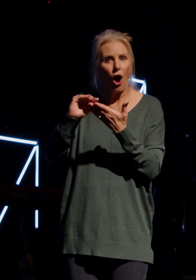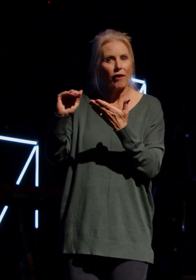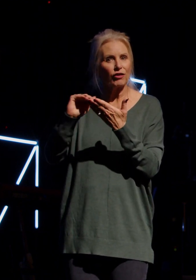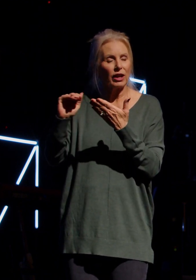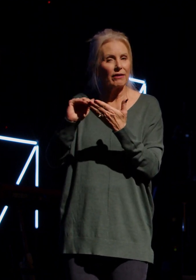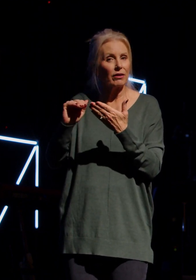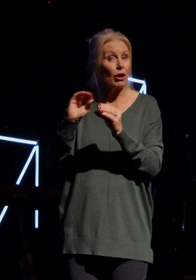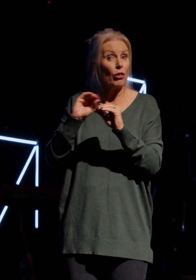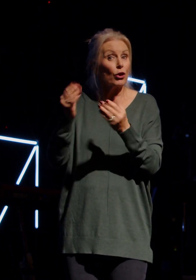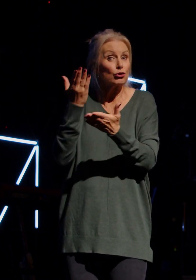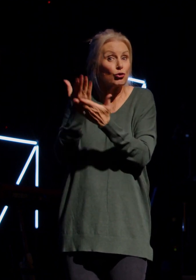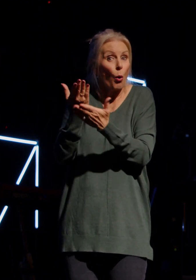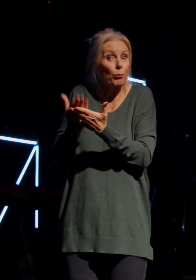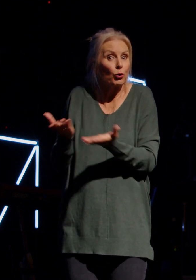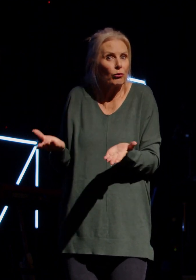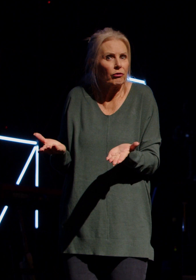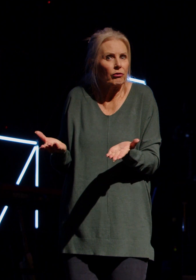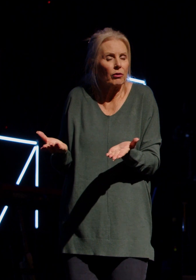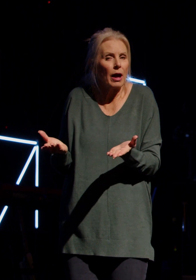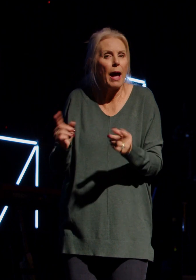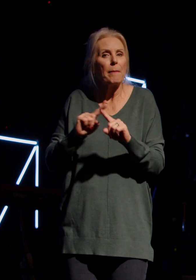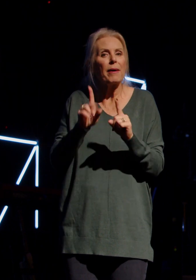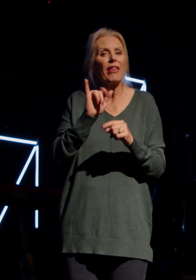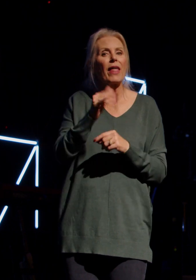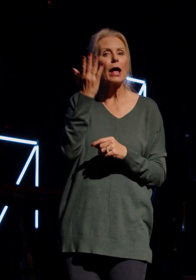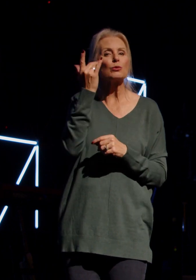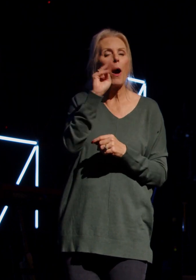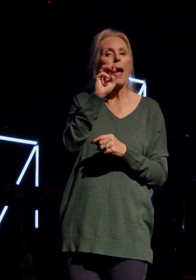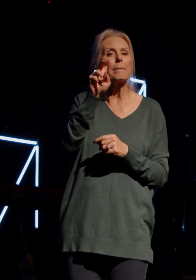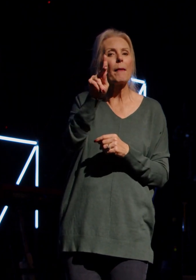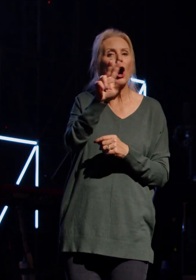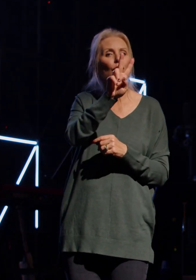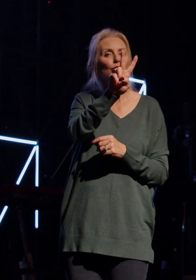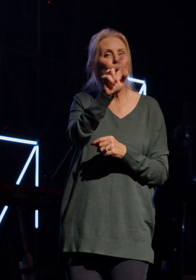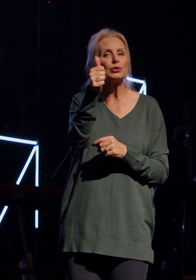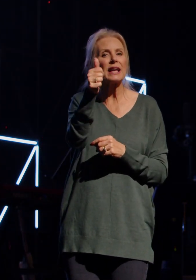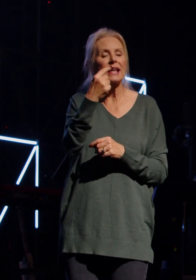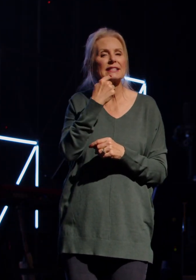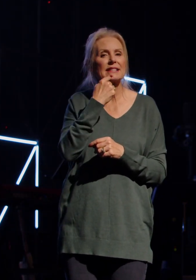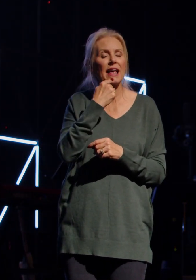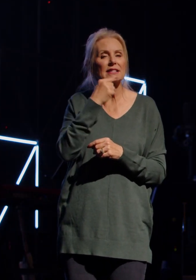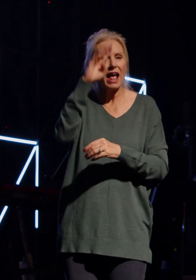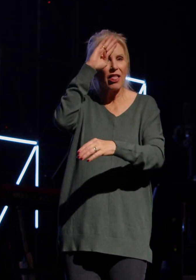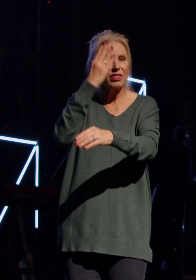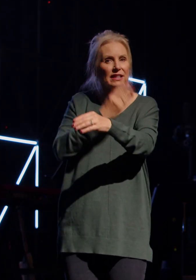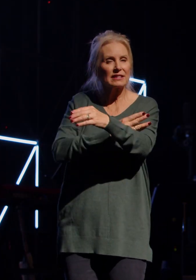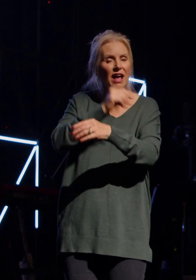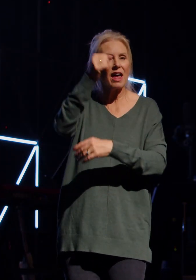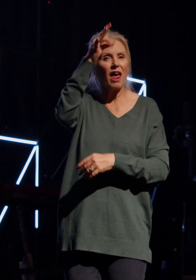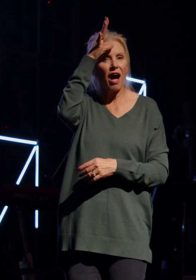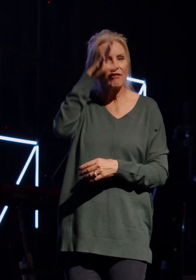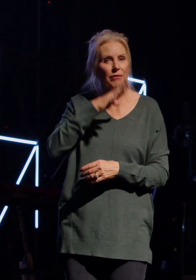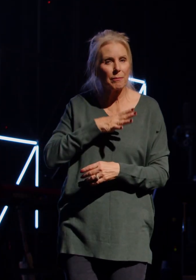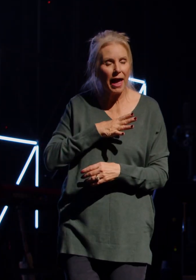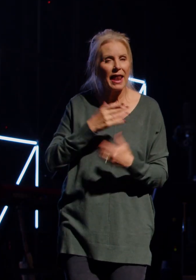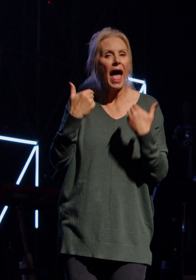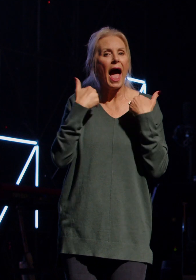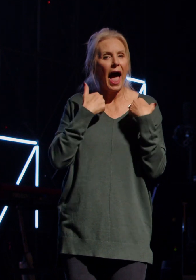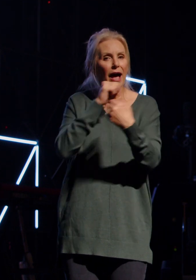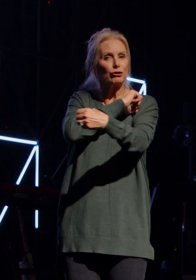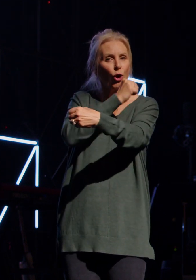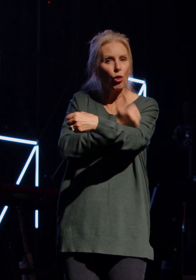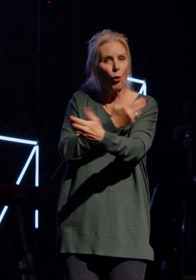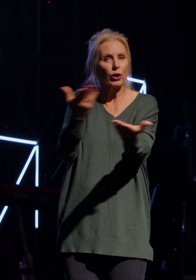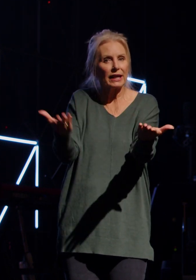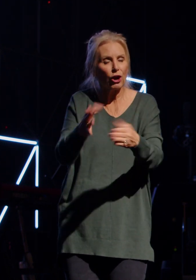proof it happened. Which is why Mark 2:10 says, but I want you to know that the Son of Man, there's that title, Son of Man, has authority